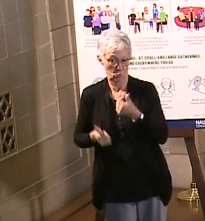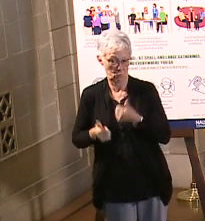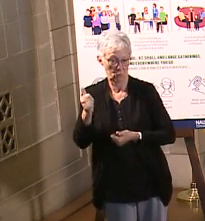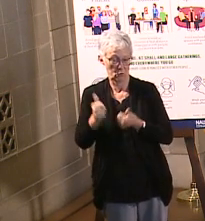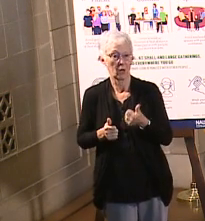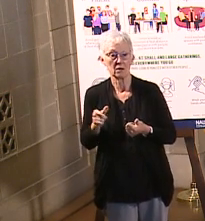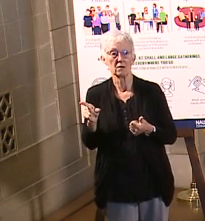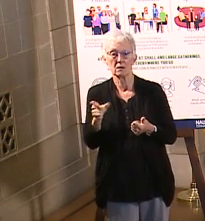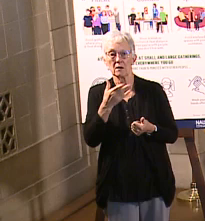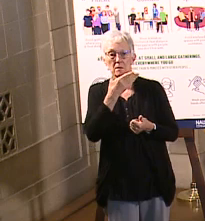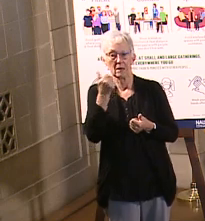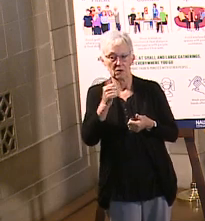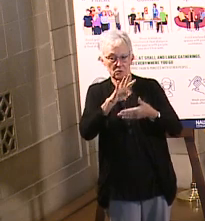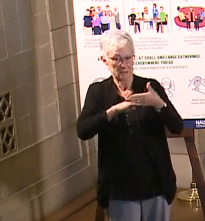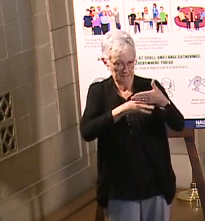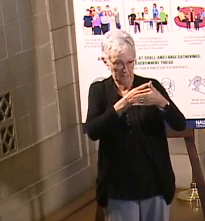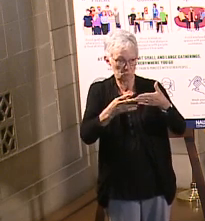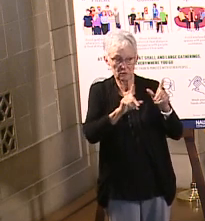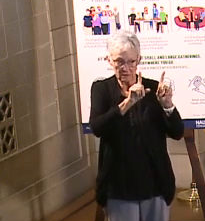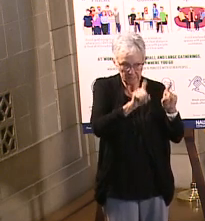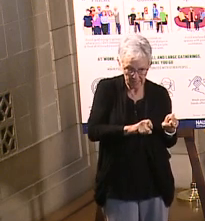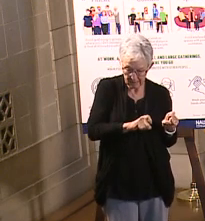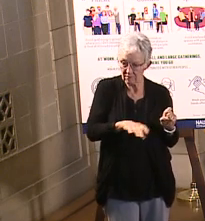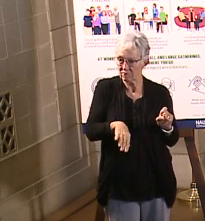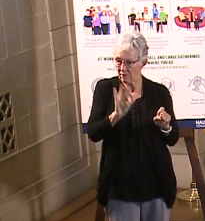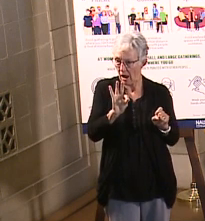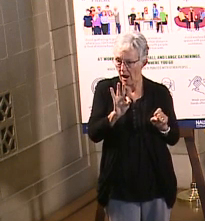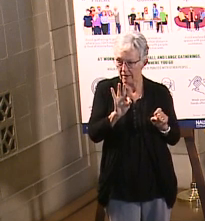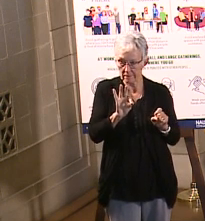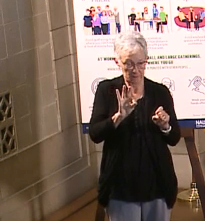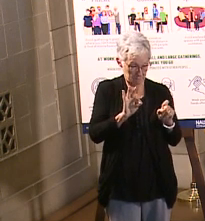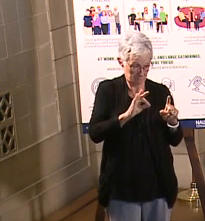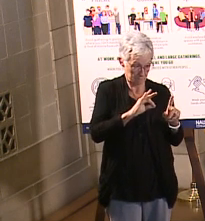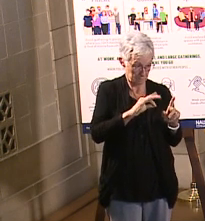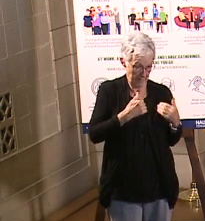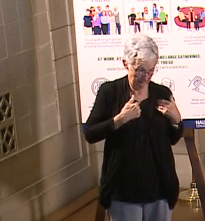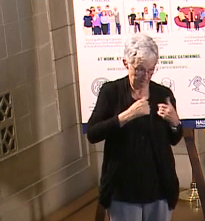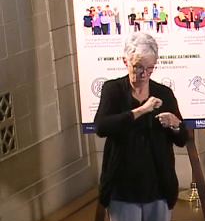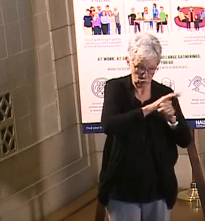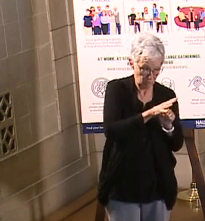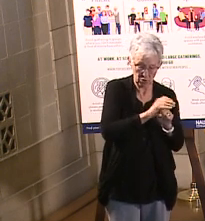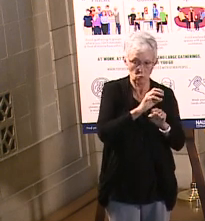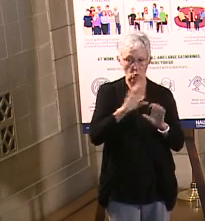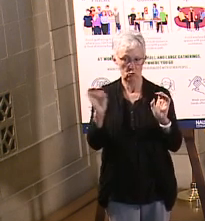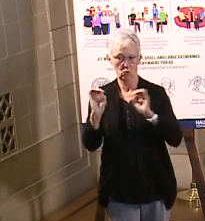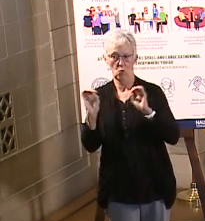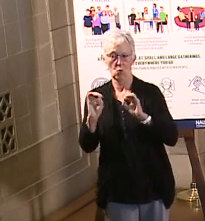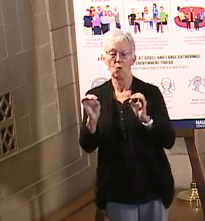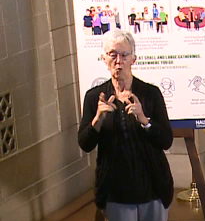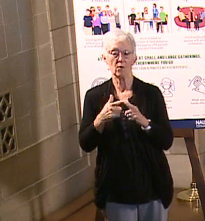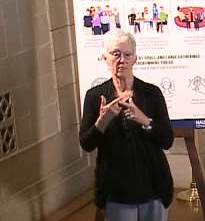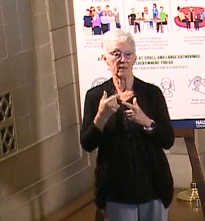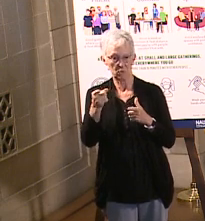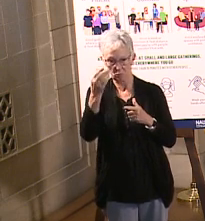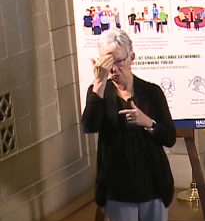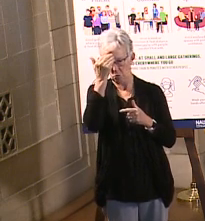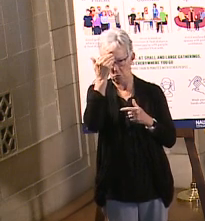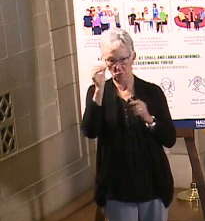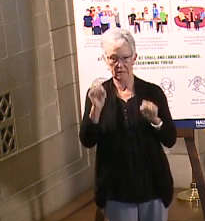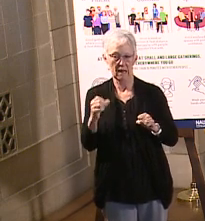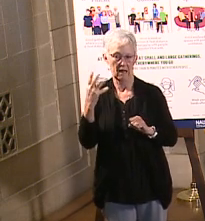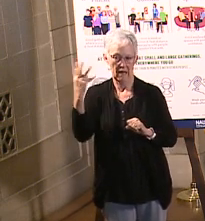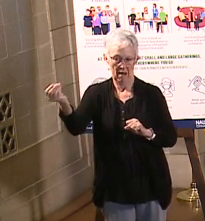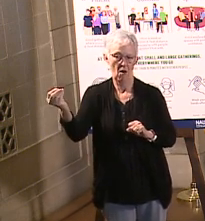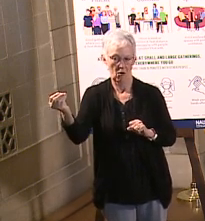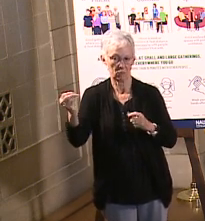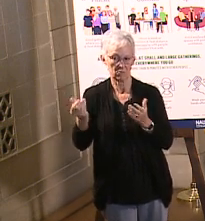the coronavirus. But it's really important that if you have any of those symptoms, please stay home. And everybody in your household should stay home too until you get tested to